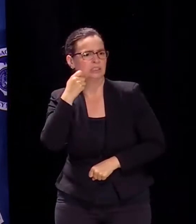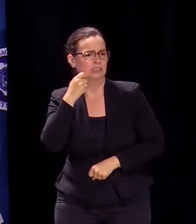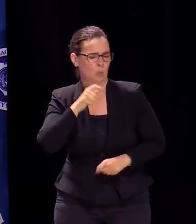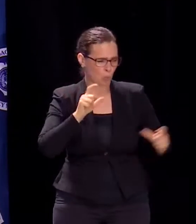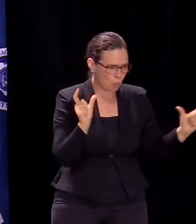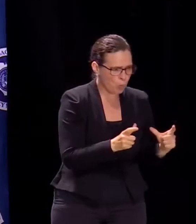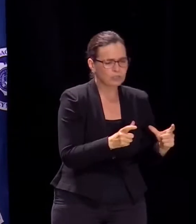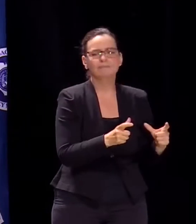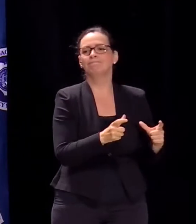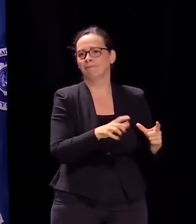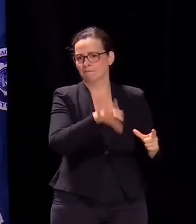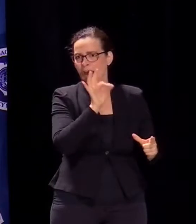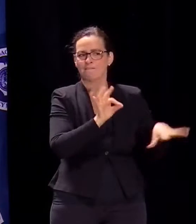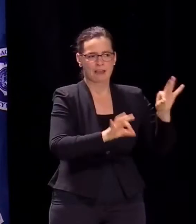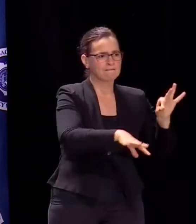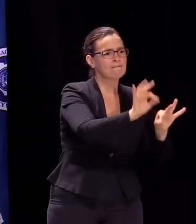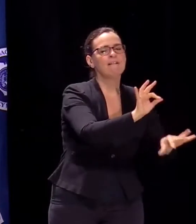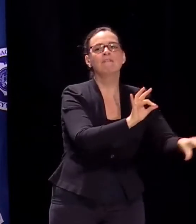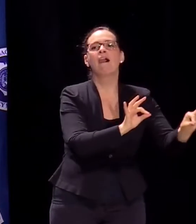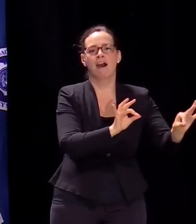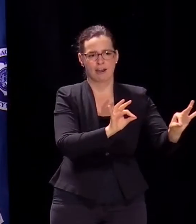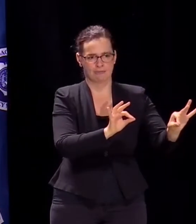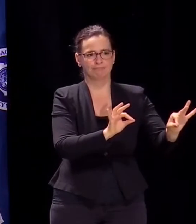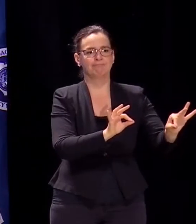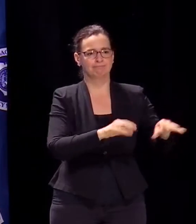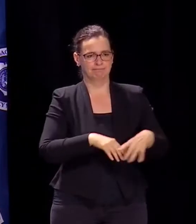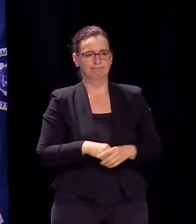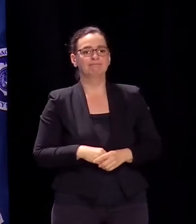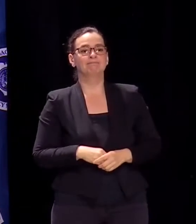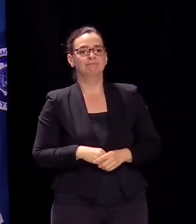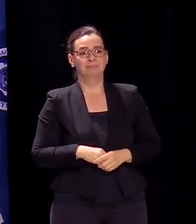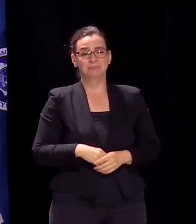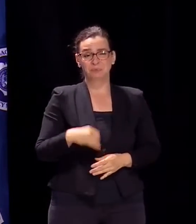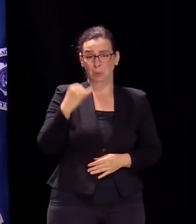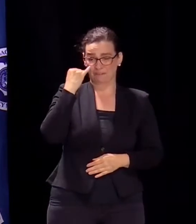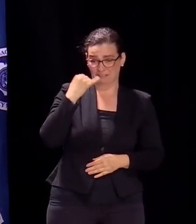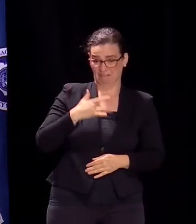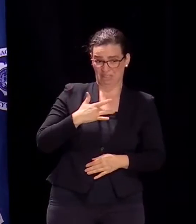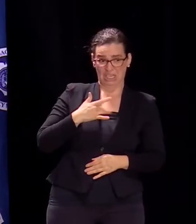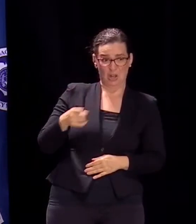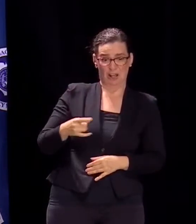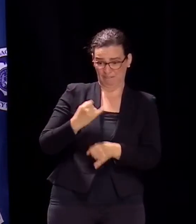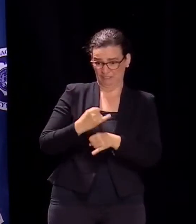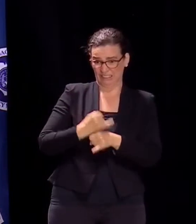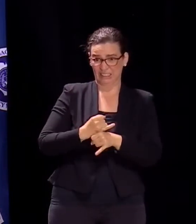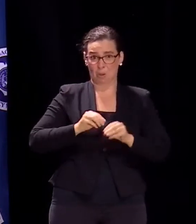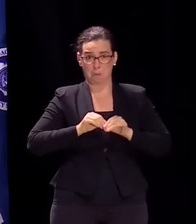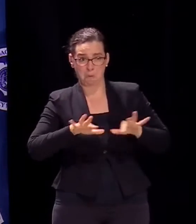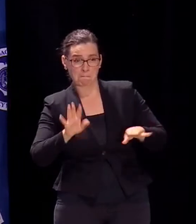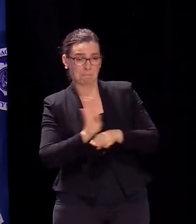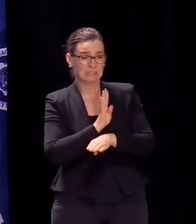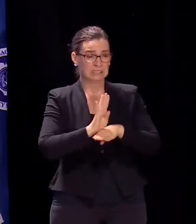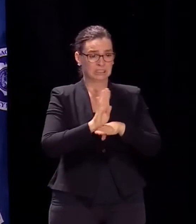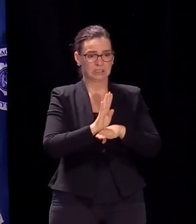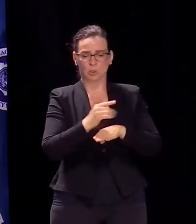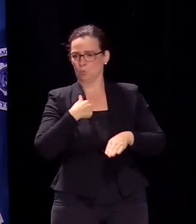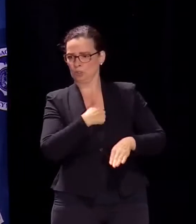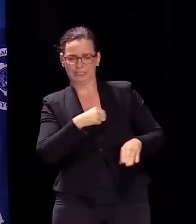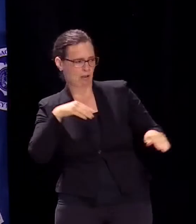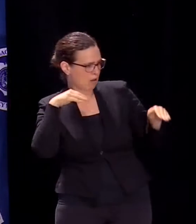that there is potential outbreak at a facility, we will go to the facility and test everyone. We have not seen that,